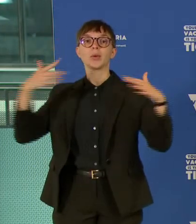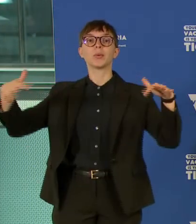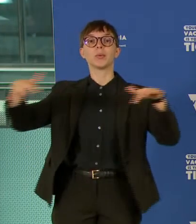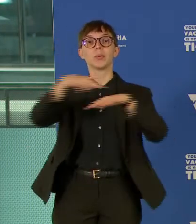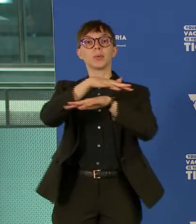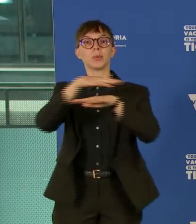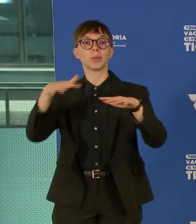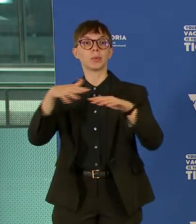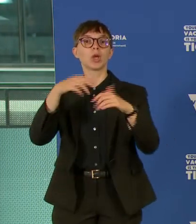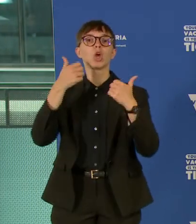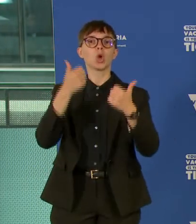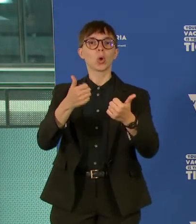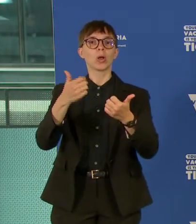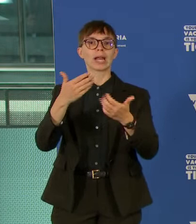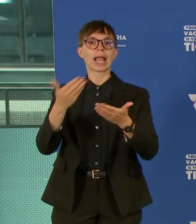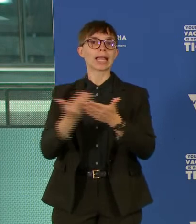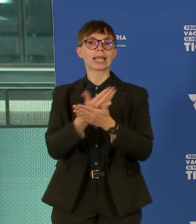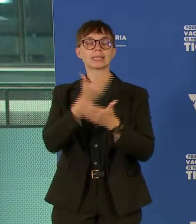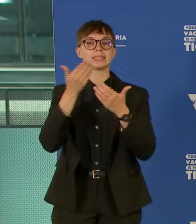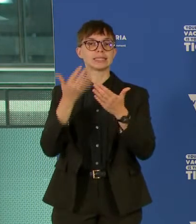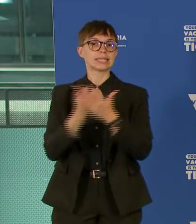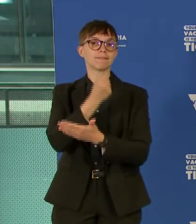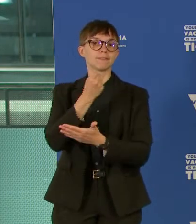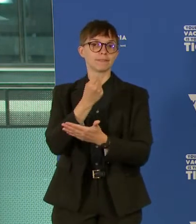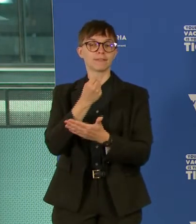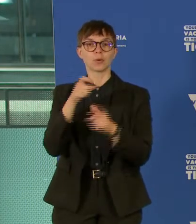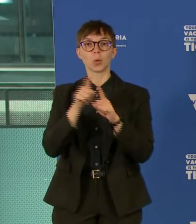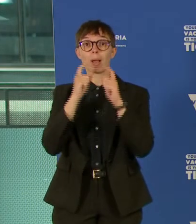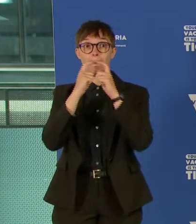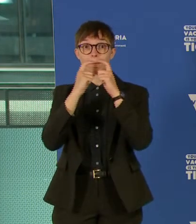to be a protection, and staying up to date with your vaccine.